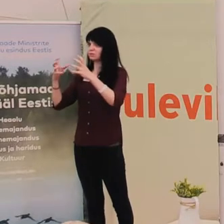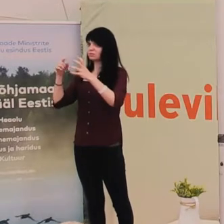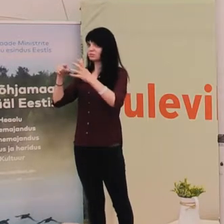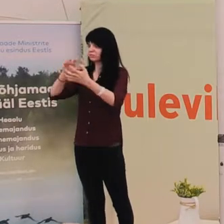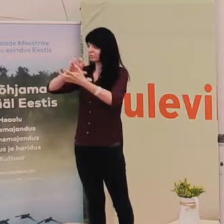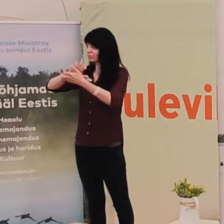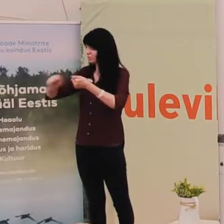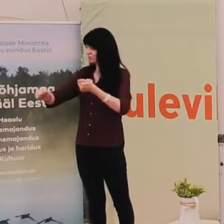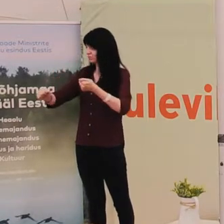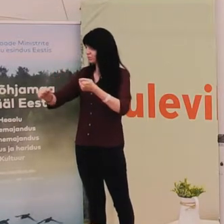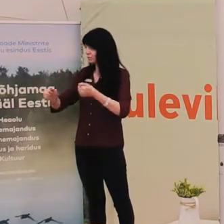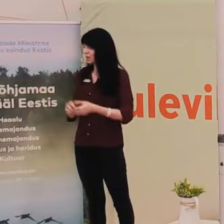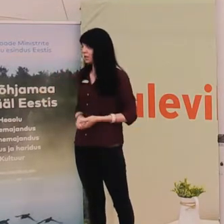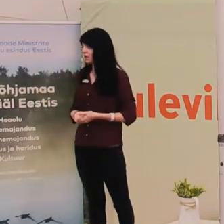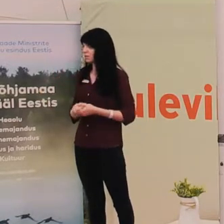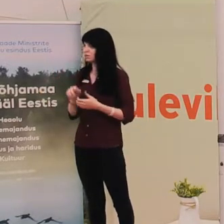think...